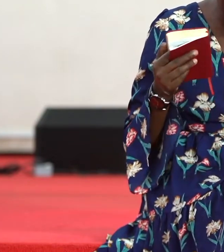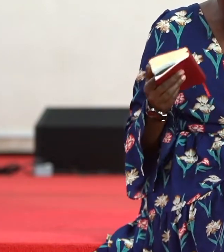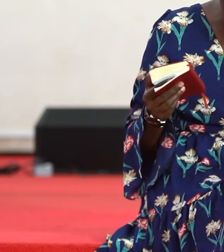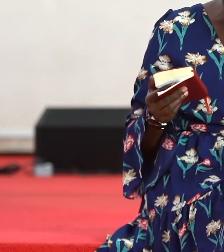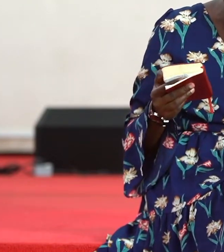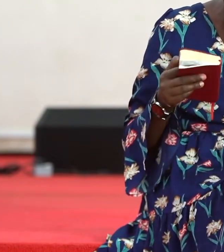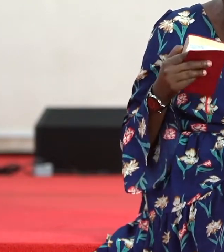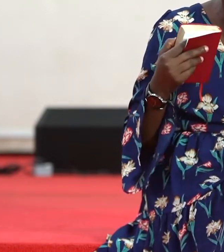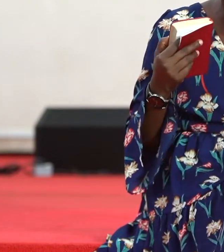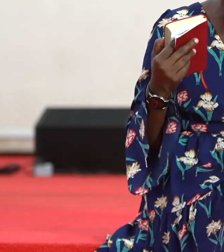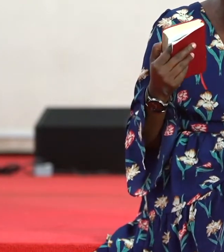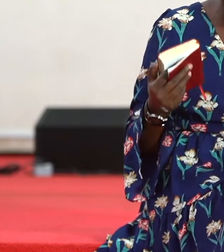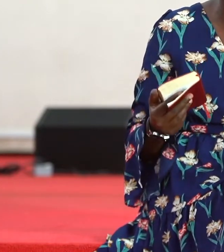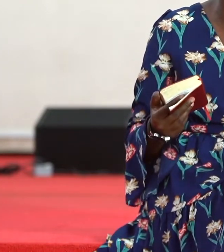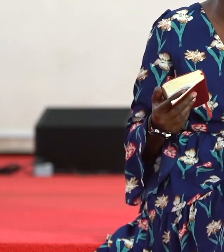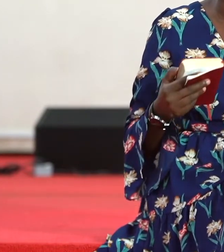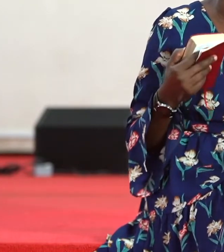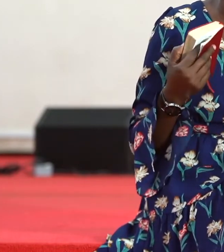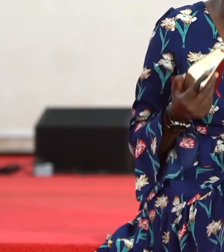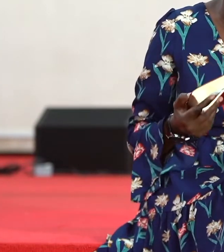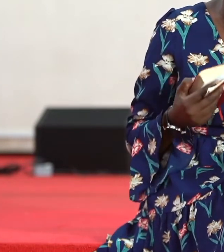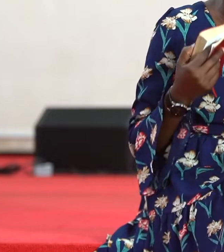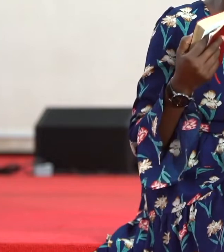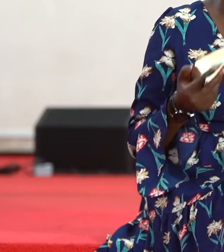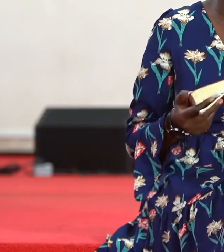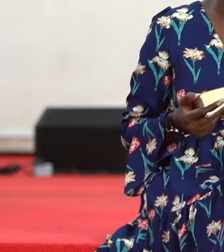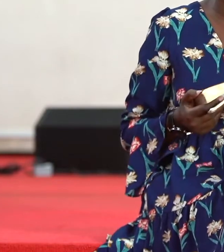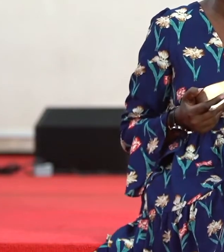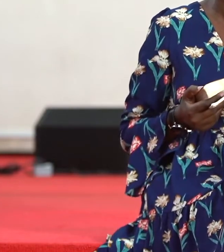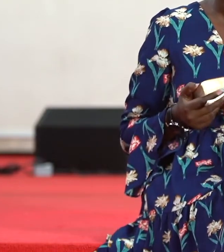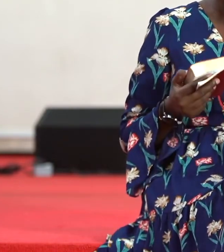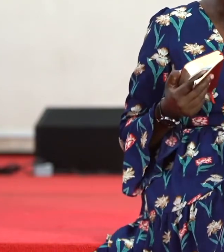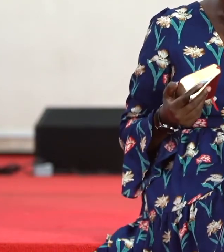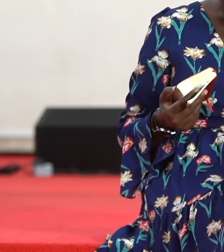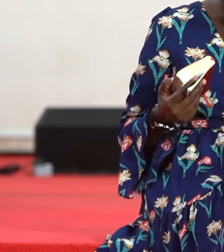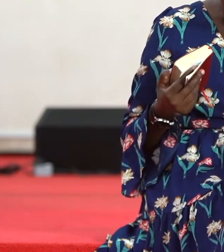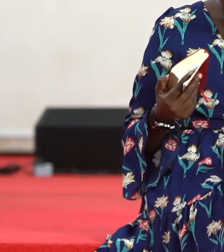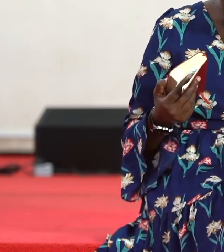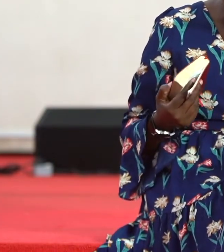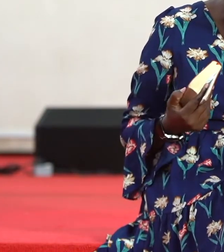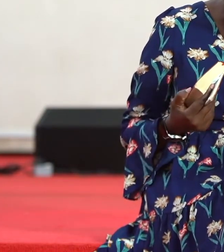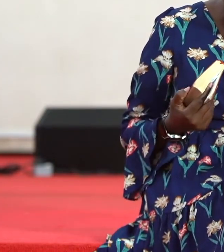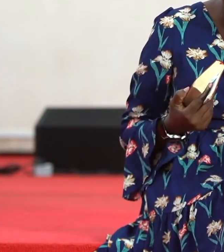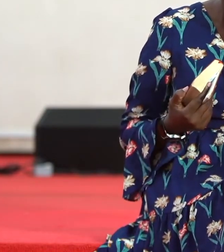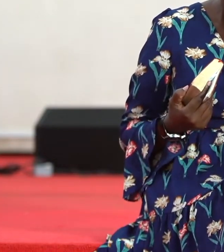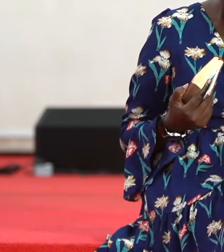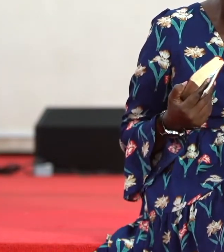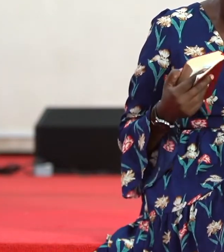are sealed with the Holy Spirit in Christ Jesus. So, boys and